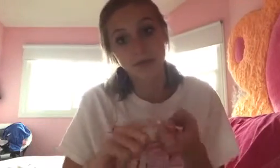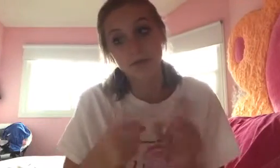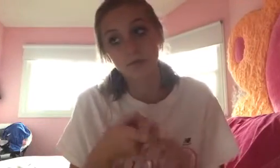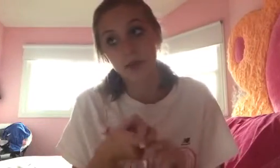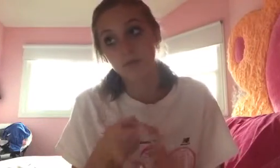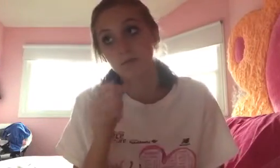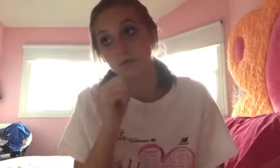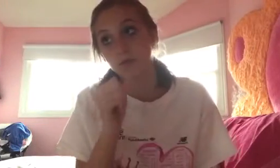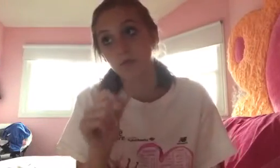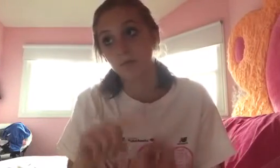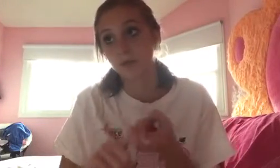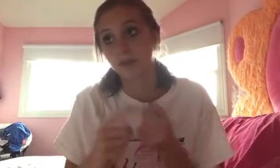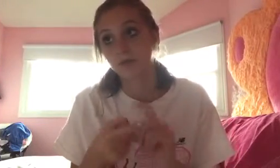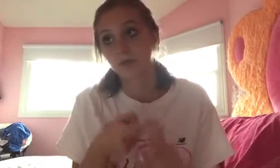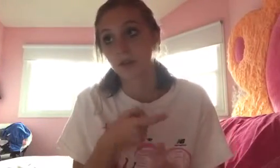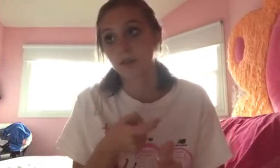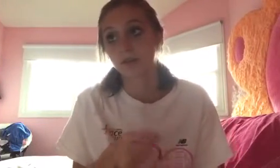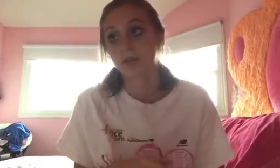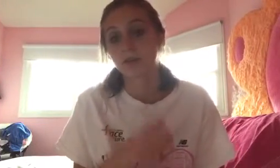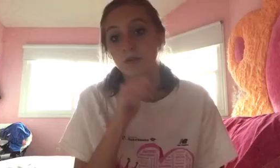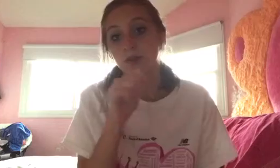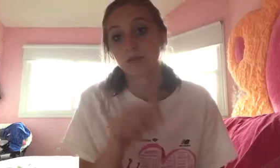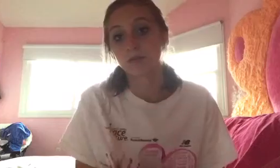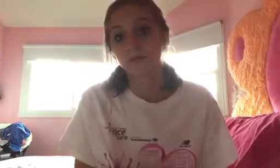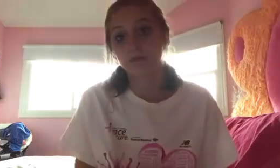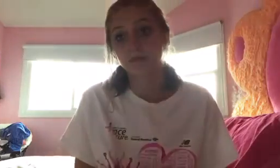his friend. Don't be his friend. Don't.